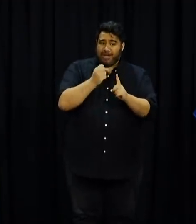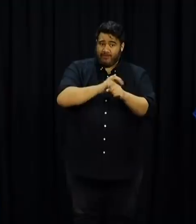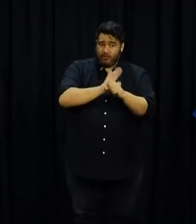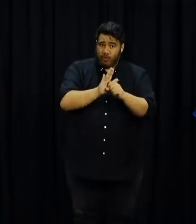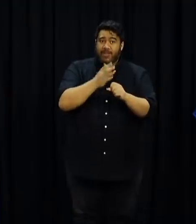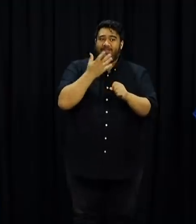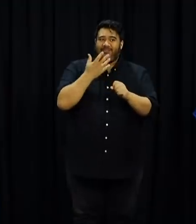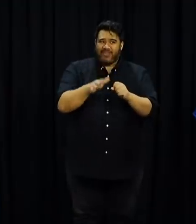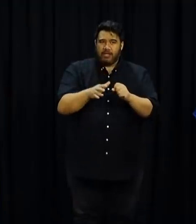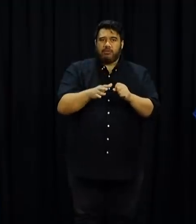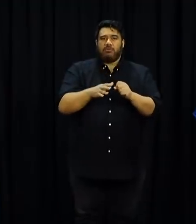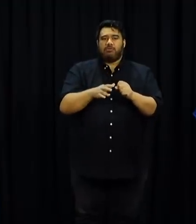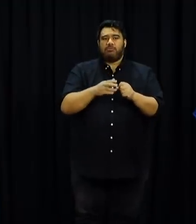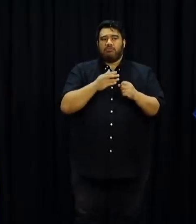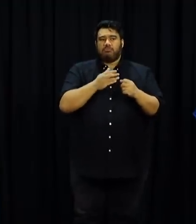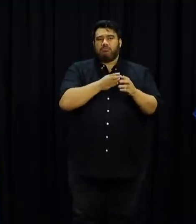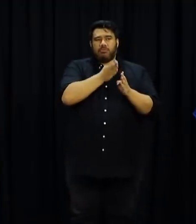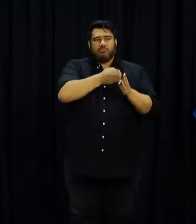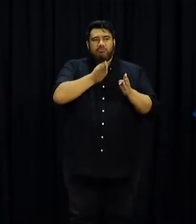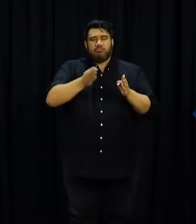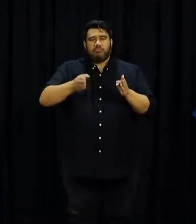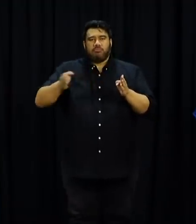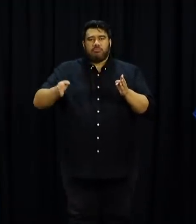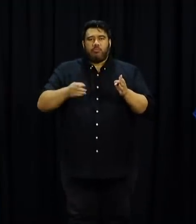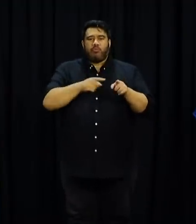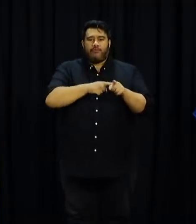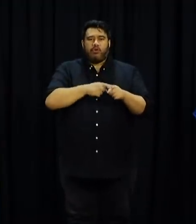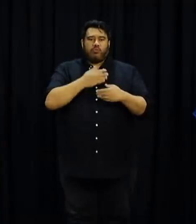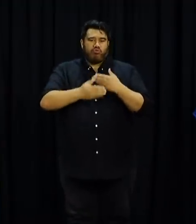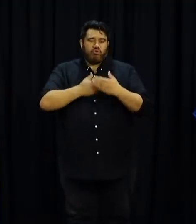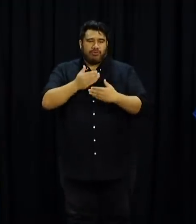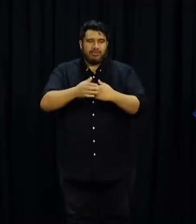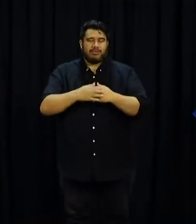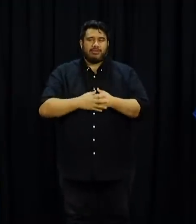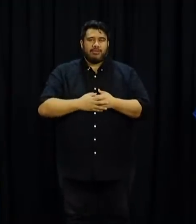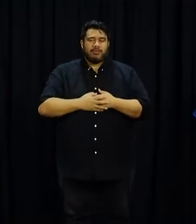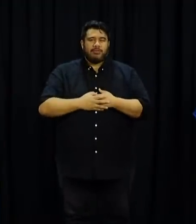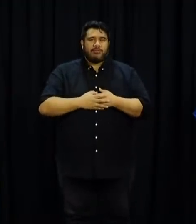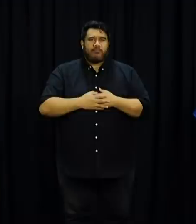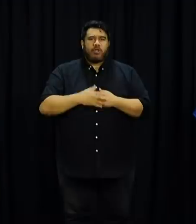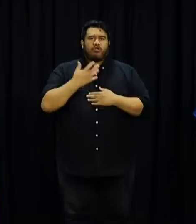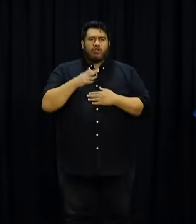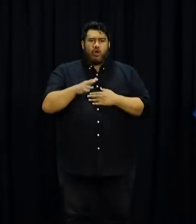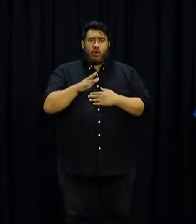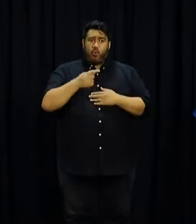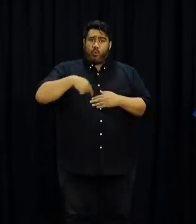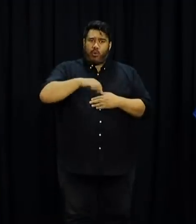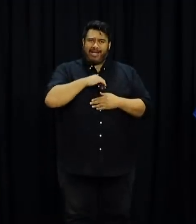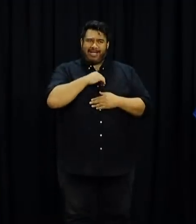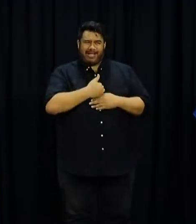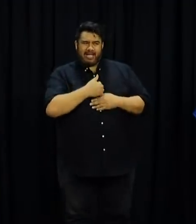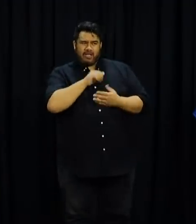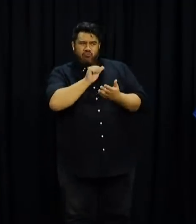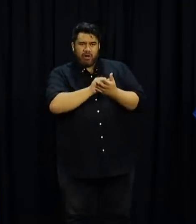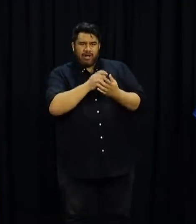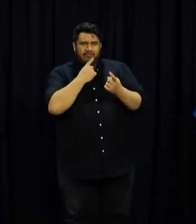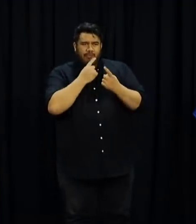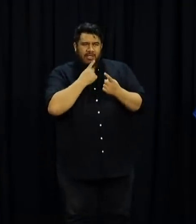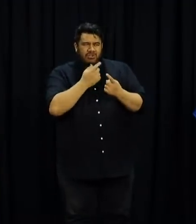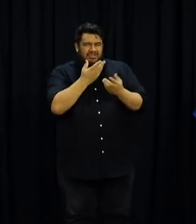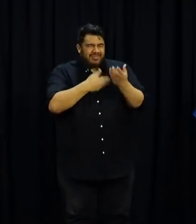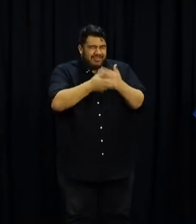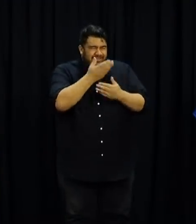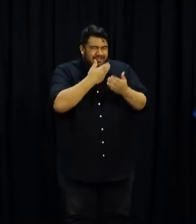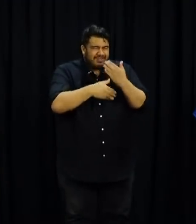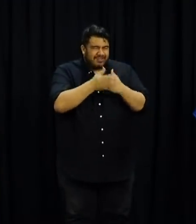bit about when she became informed, but what I would say here is we needed to have a certain amount of information to be able to inform what are already